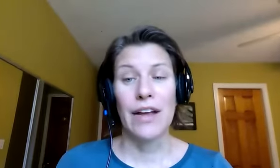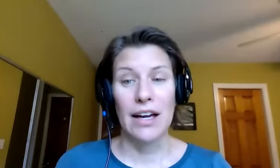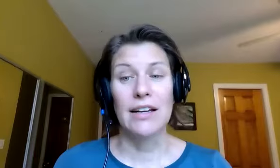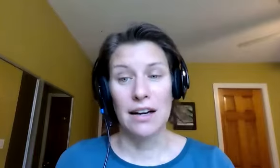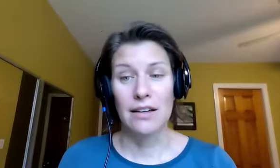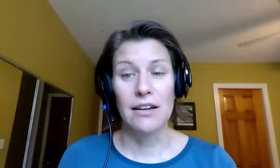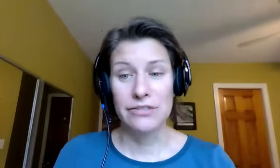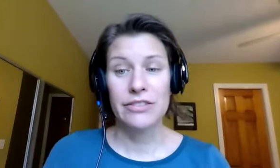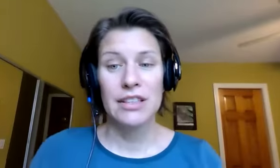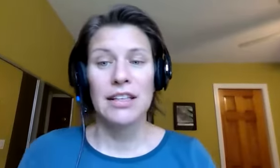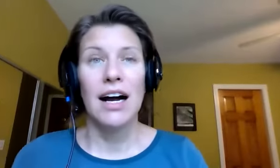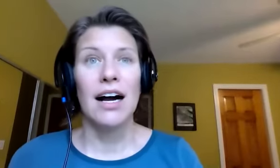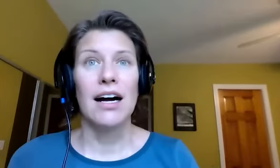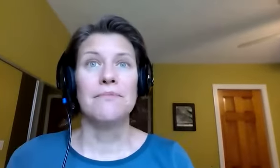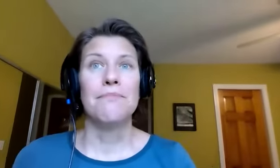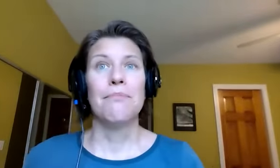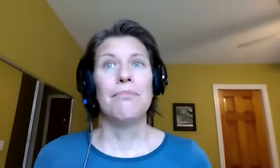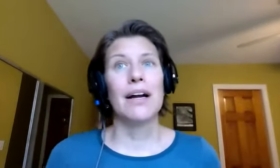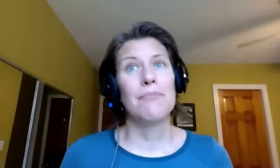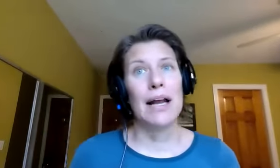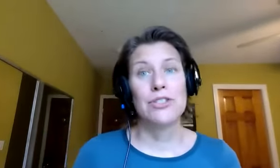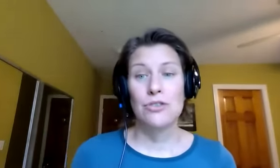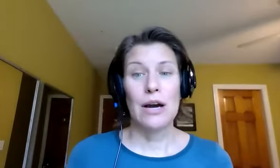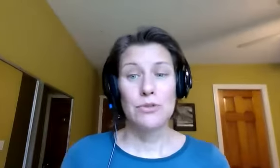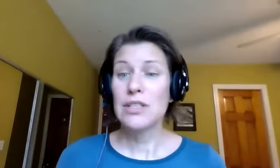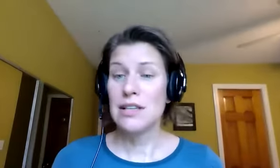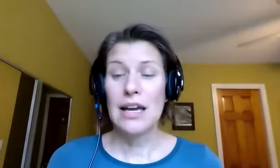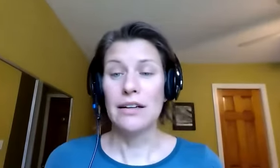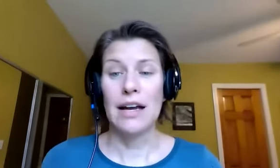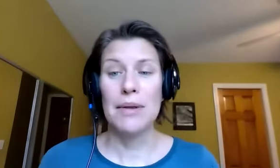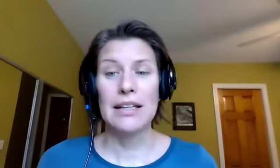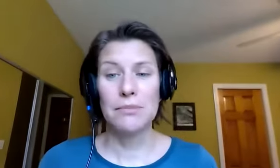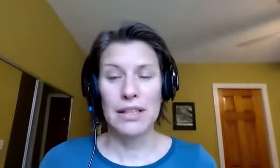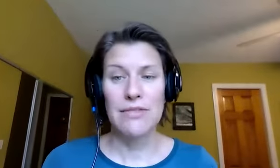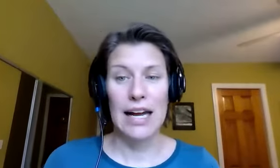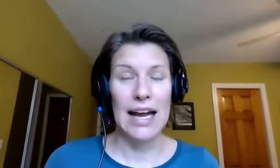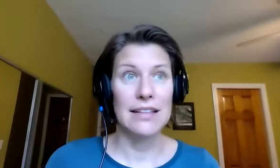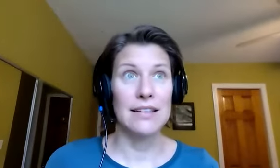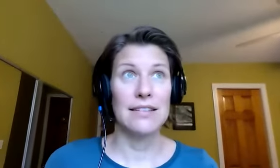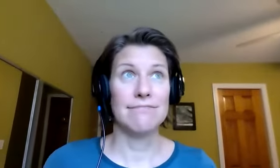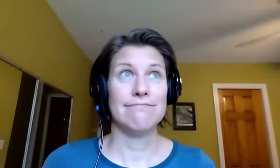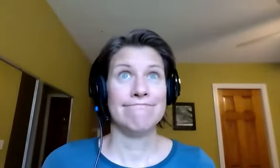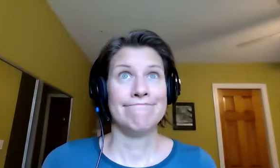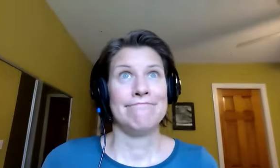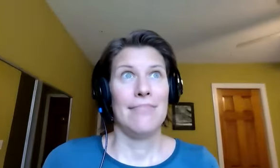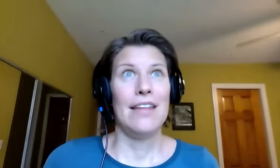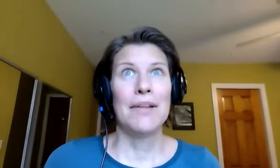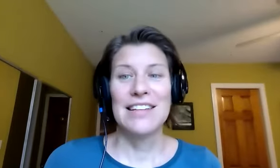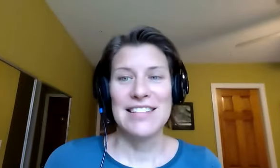that guy to knock it off. Um, but, but I was too, I was really scared. I mean, I didn't believe that I had the ability to say